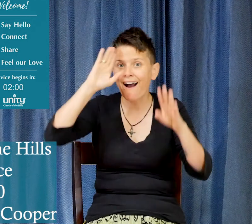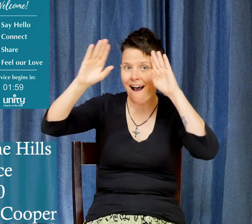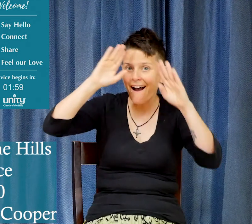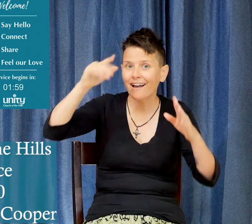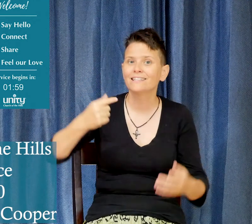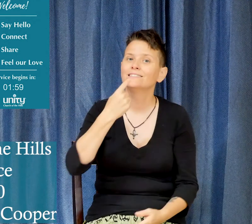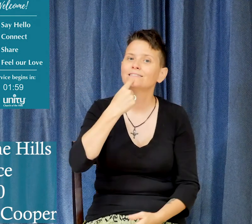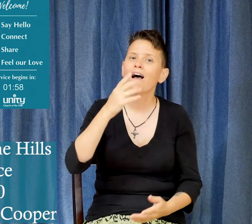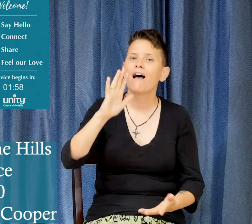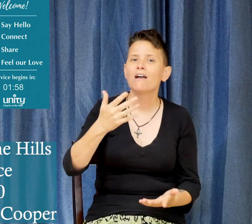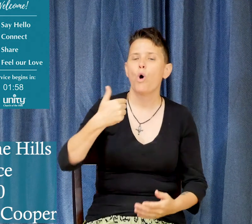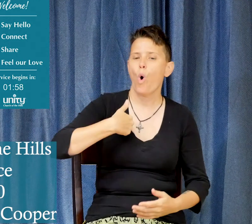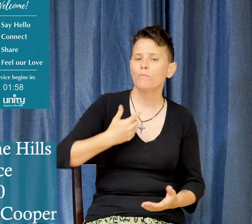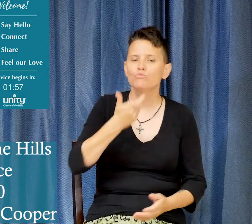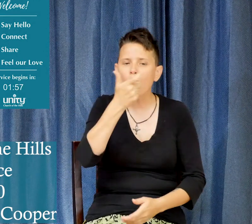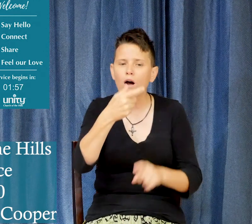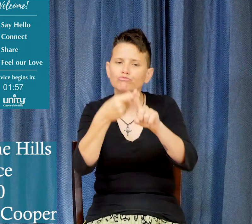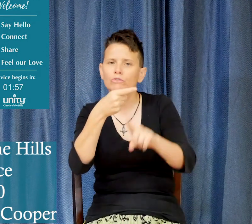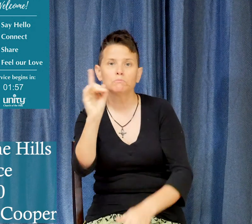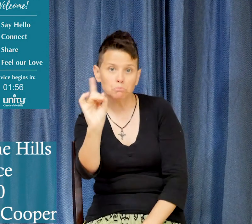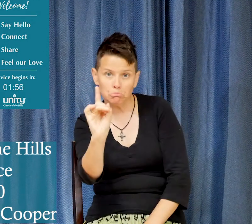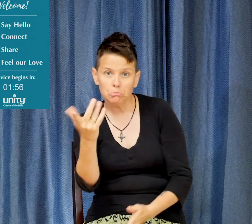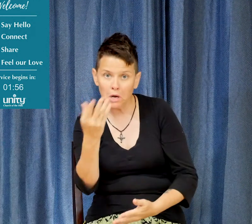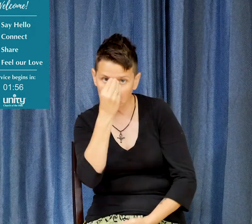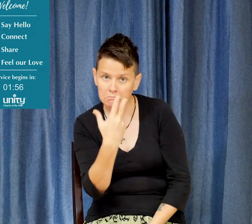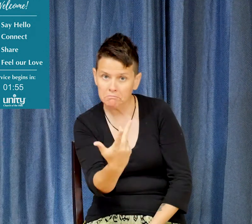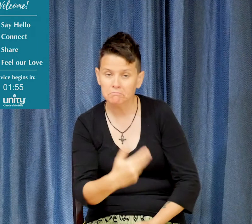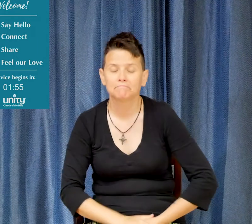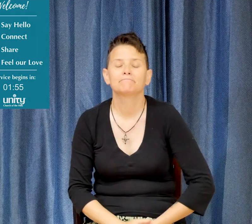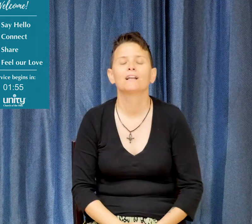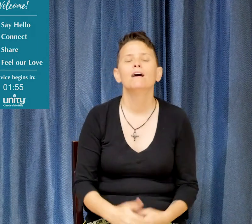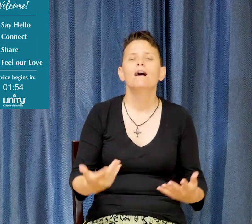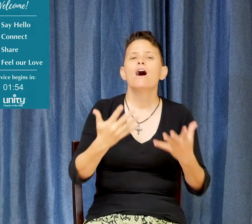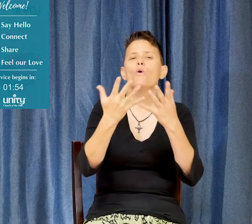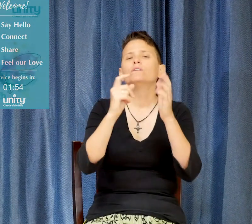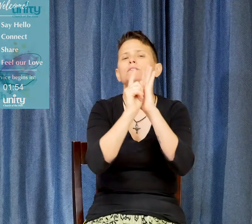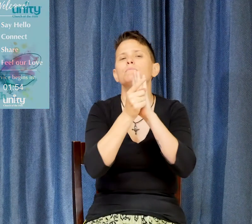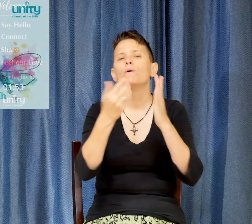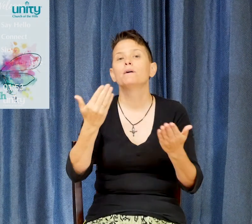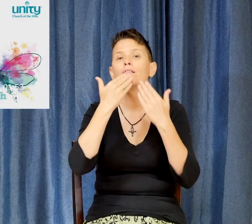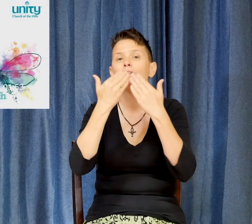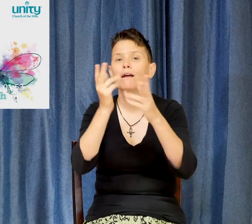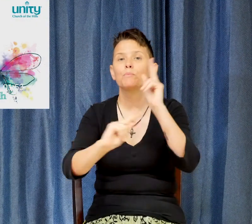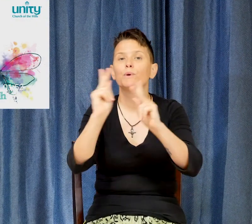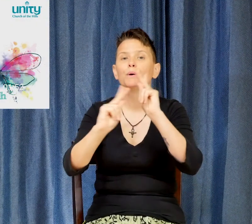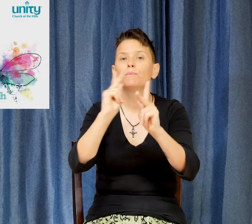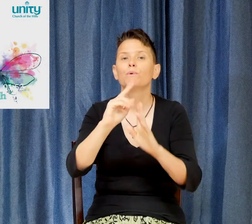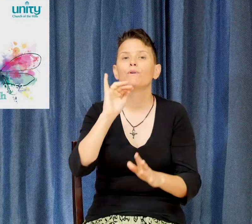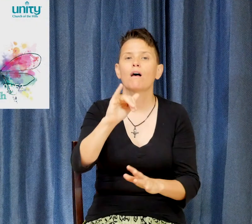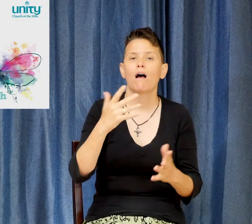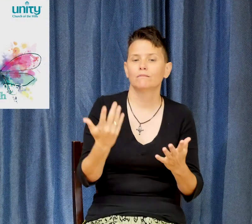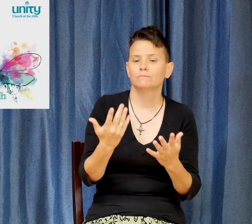know where you are watching from. I wanted to take a moment and just thank everyone who participated in Unity's